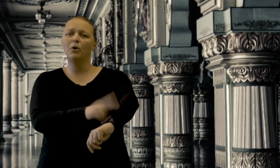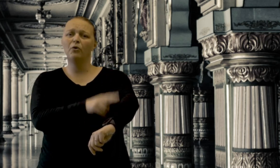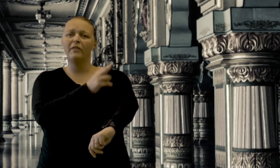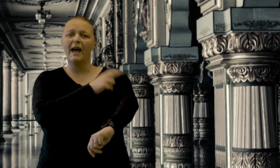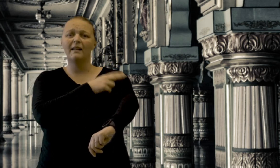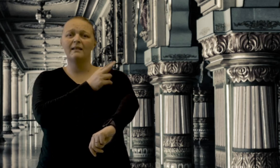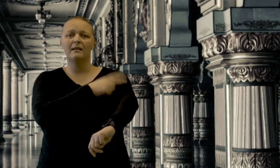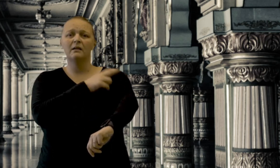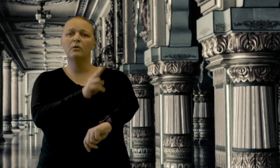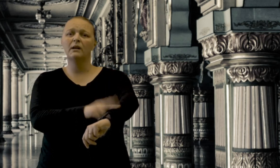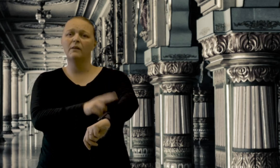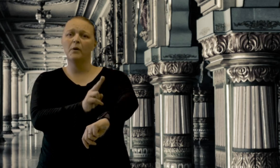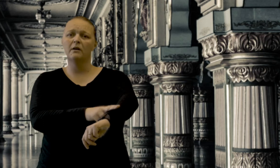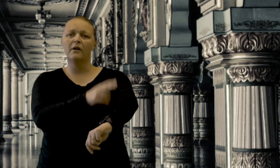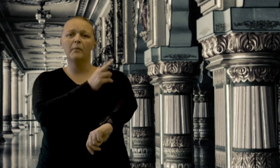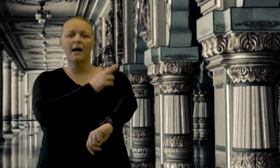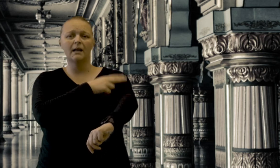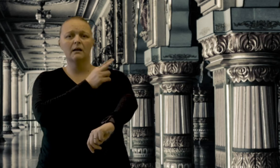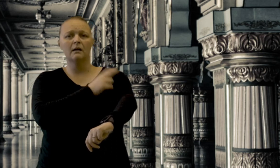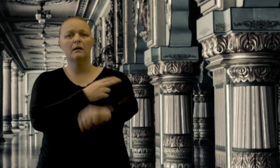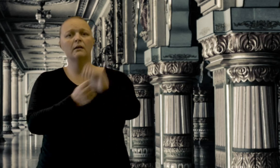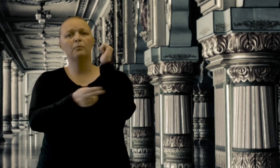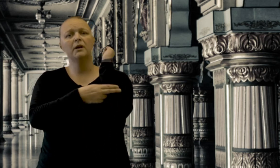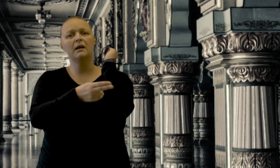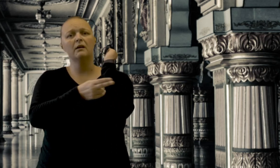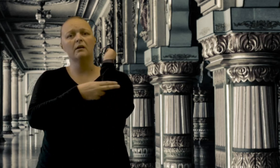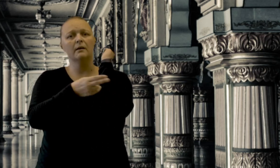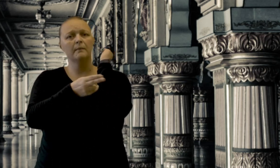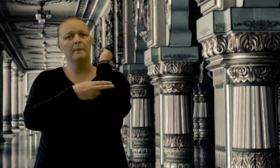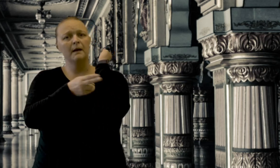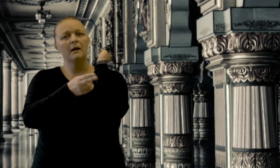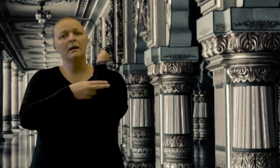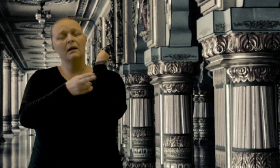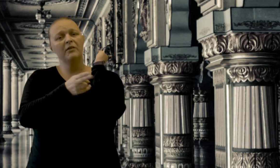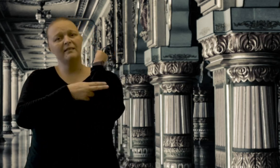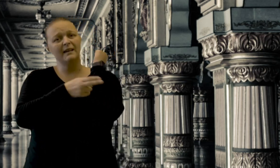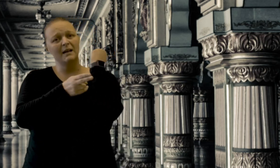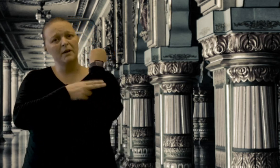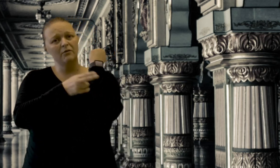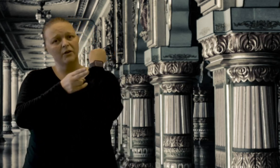move that to another part of our body. Let's put it here. Keep the steady beat